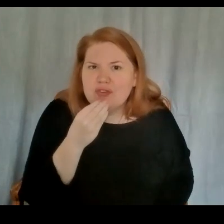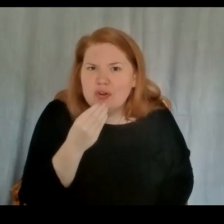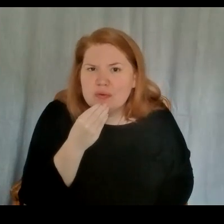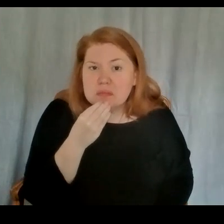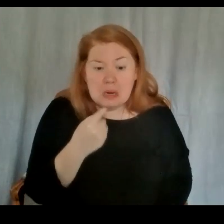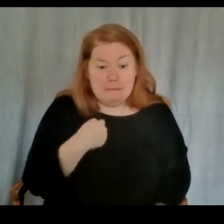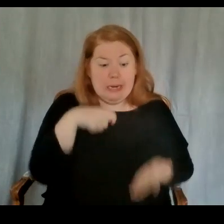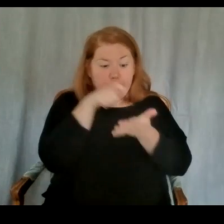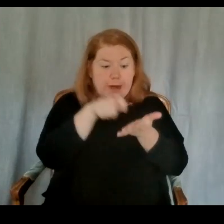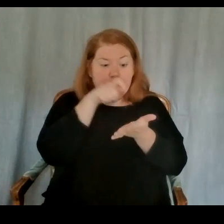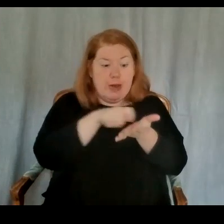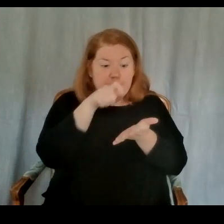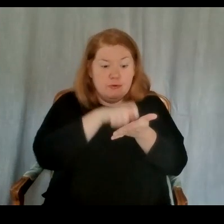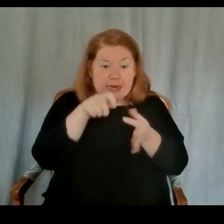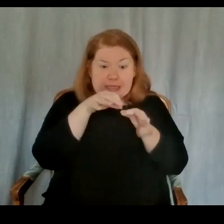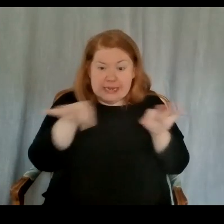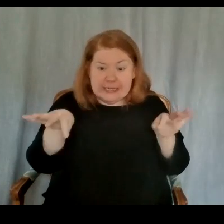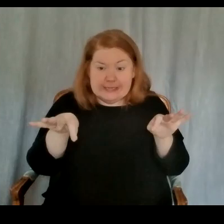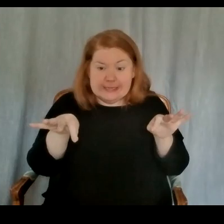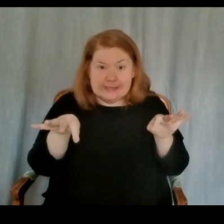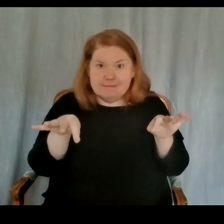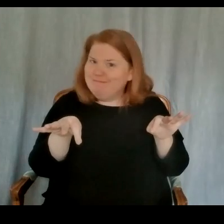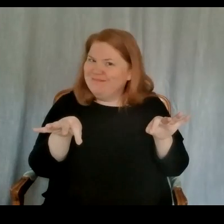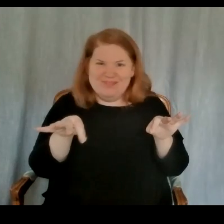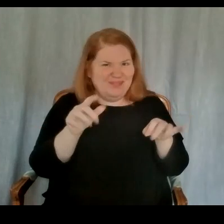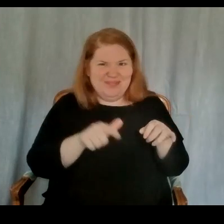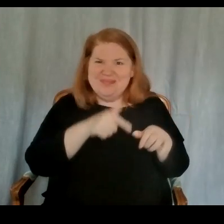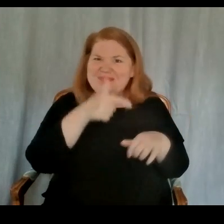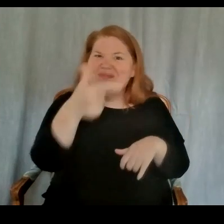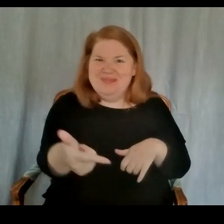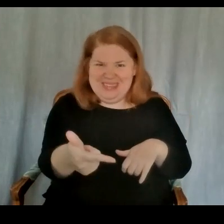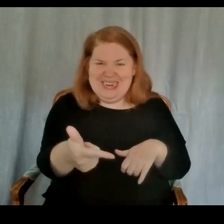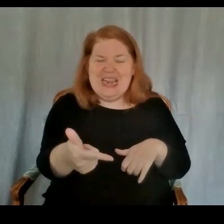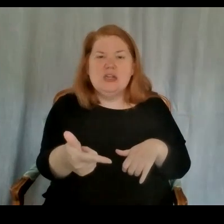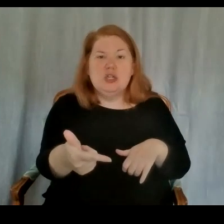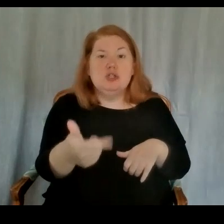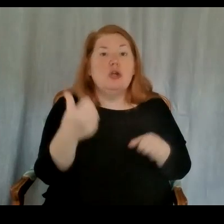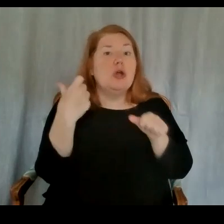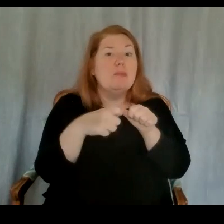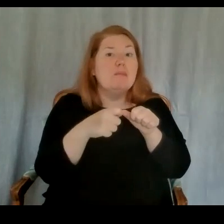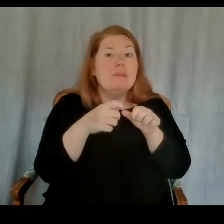because you guys can. You're very smart. But what do I need at the end of my sentence? Period.